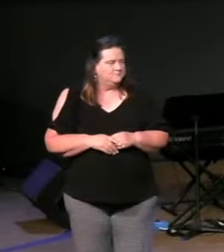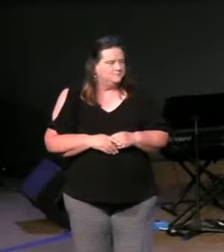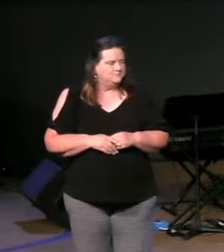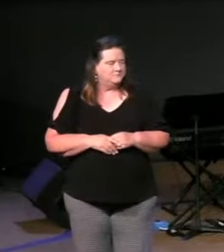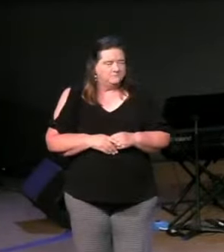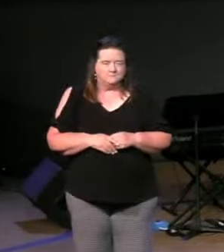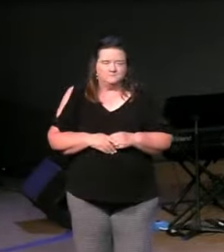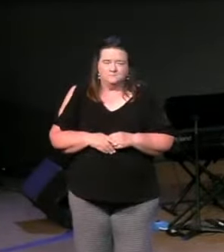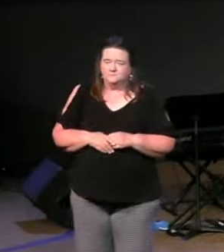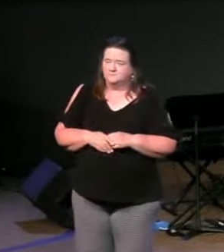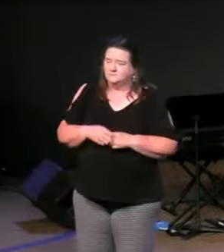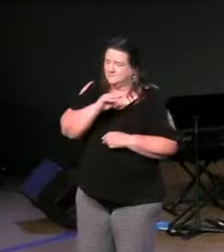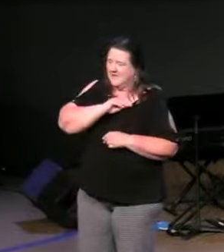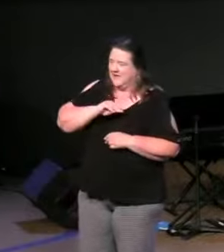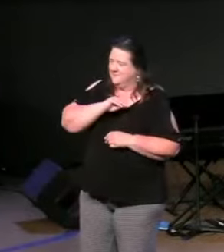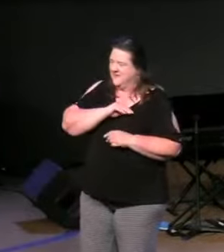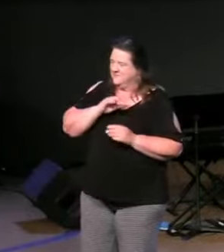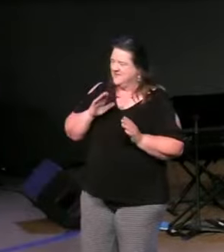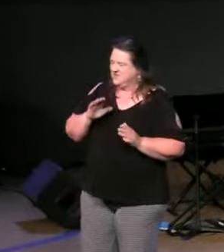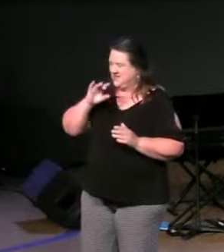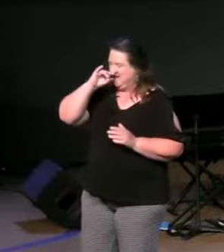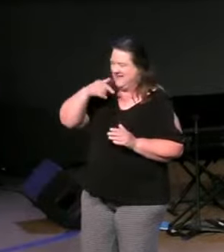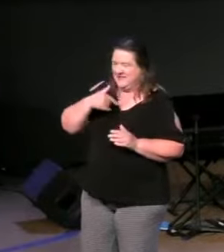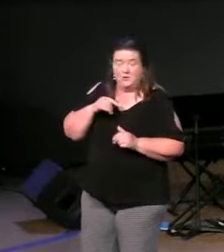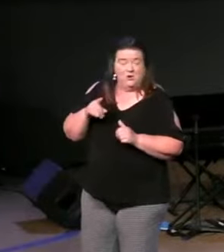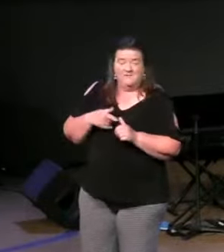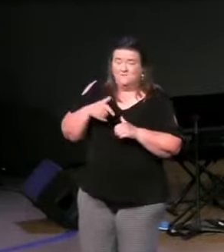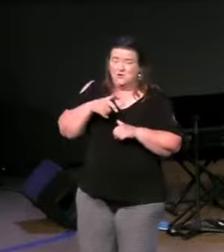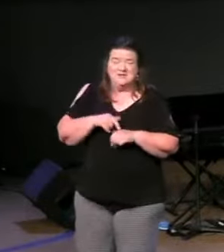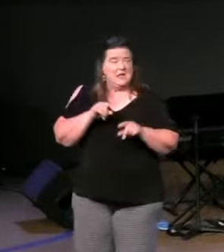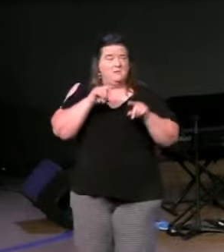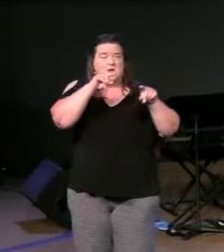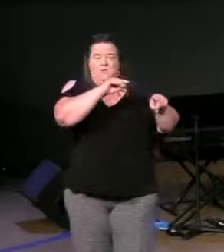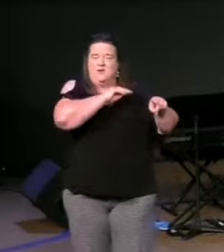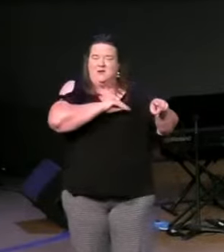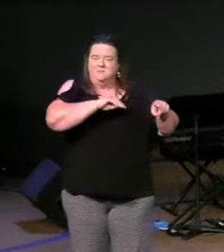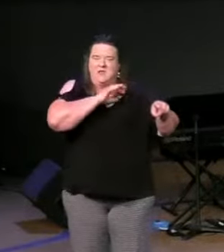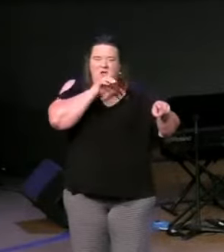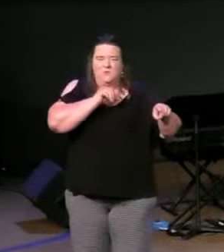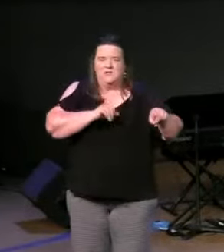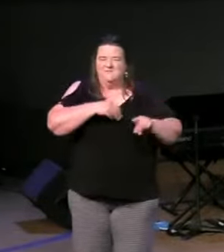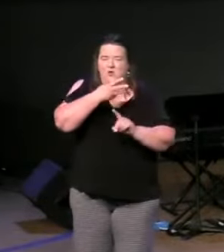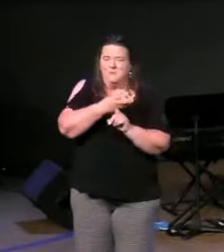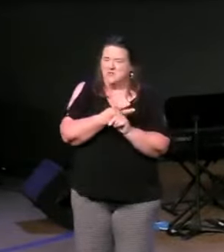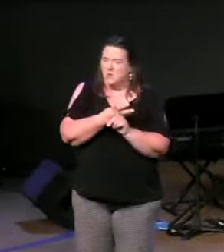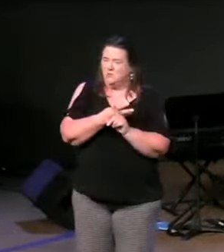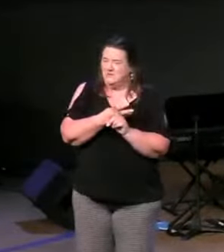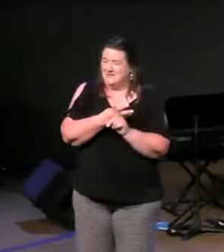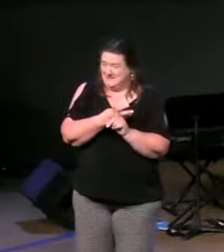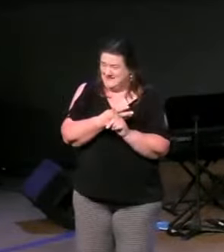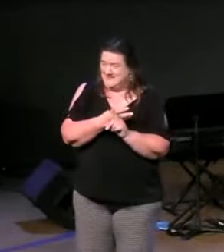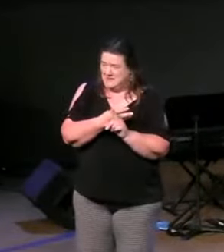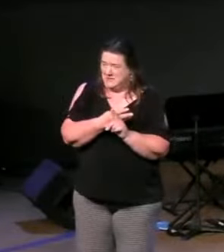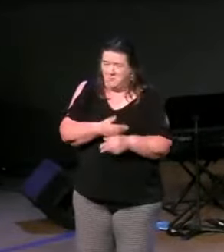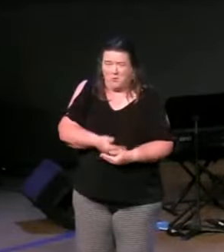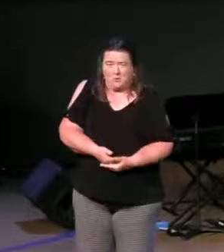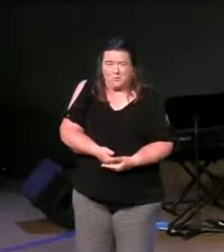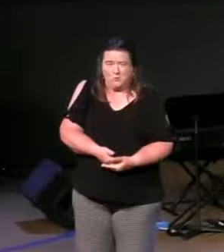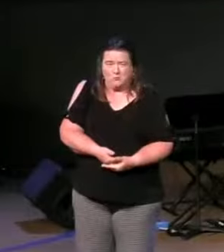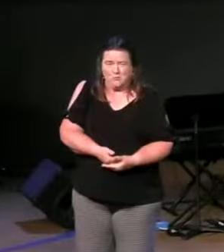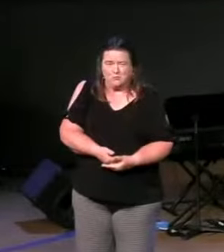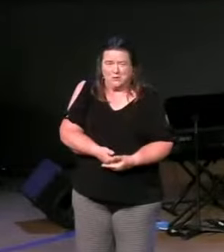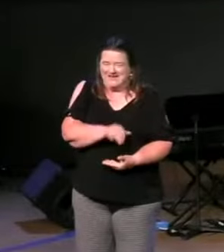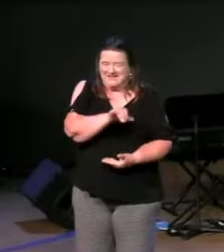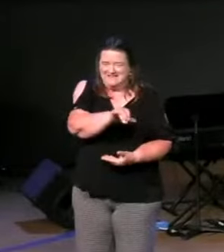Yes, I'm a missionary kid. So first time I went to the mission field, I was about 4 months old, and I stayed there until I was